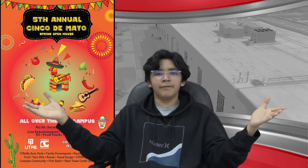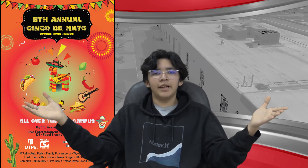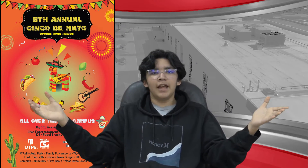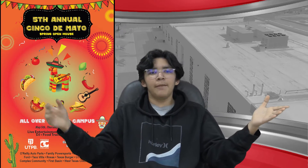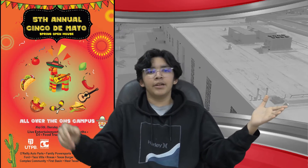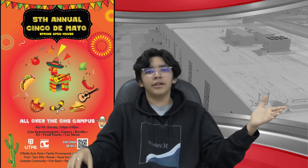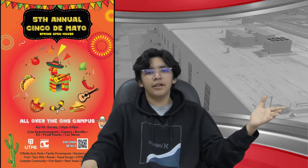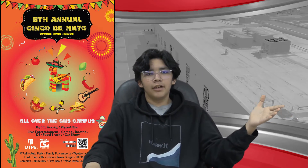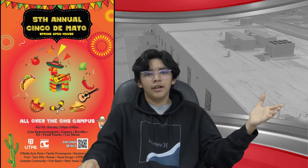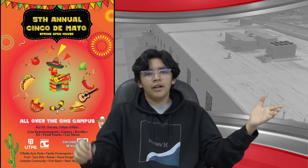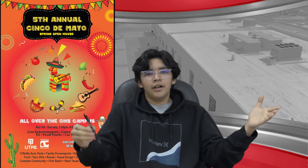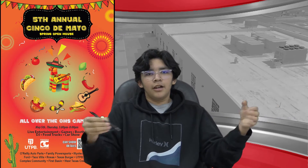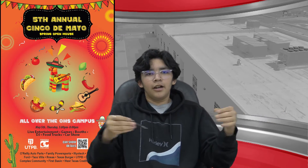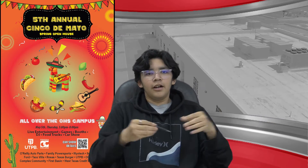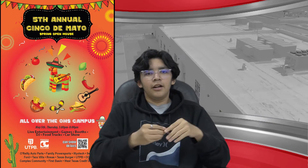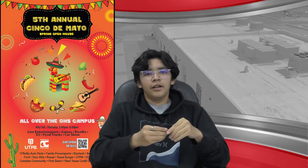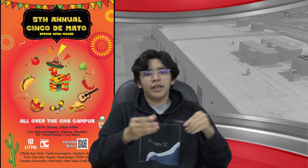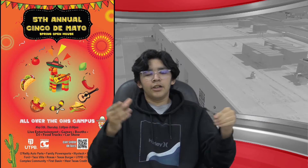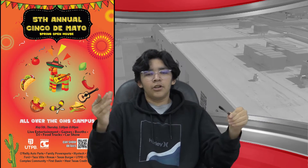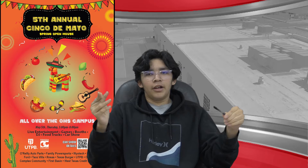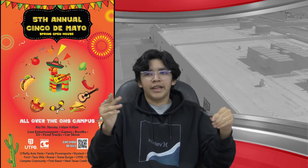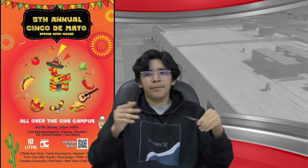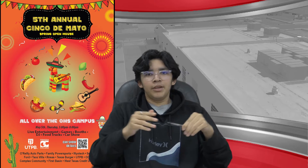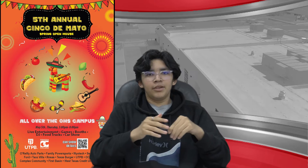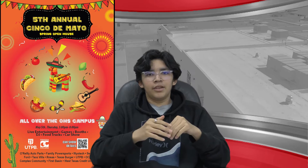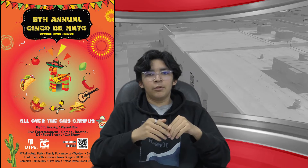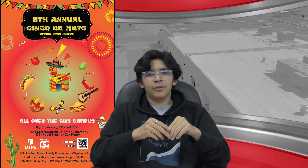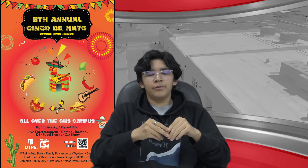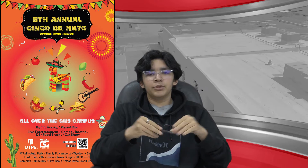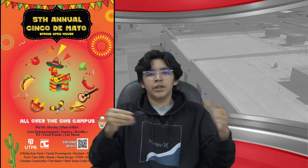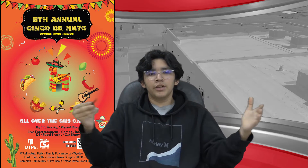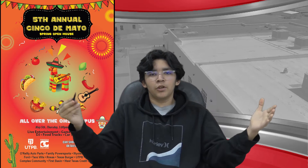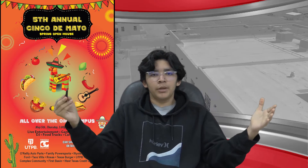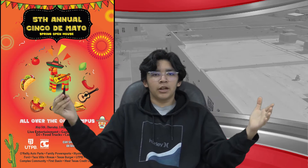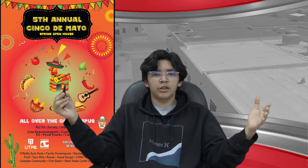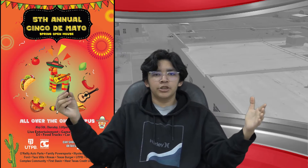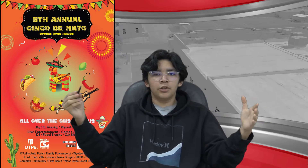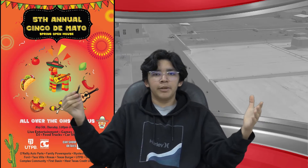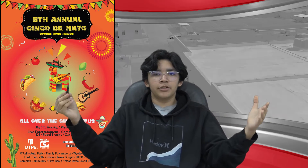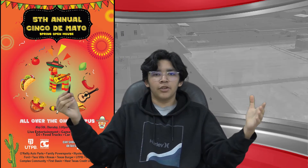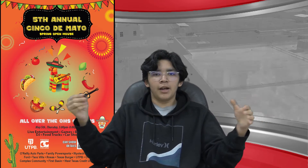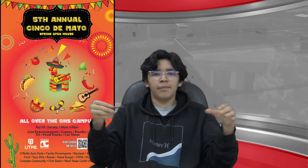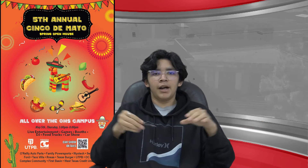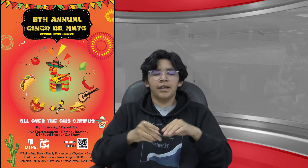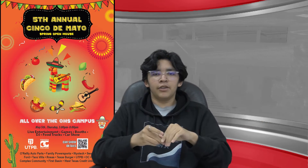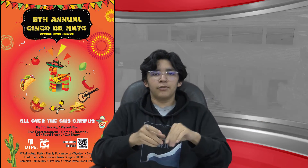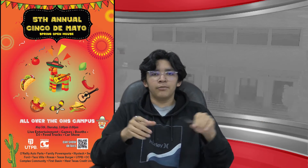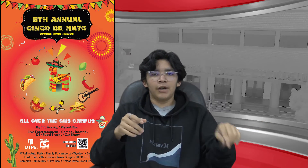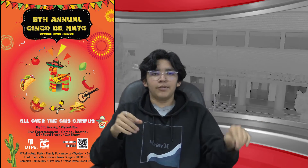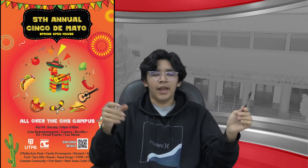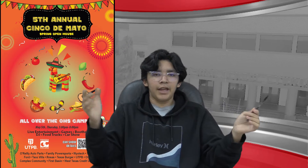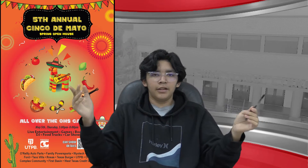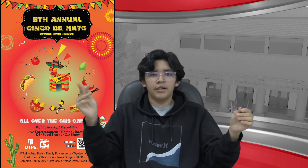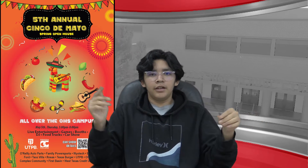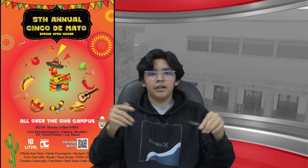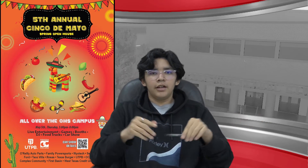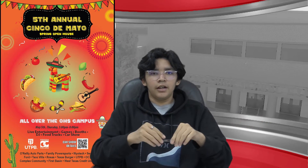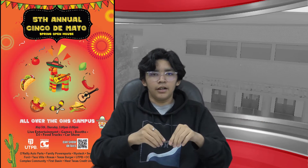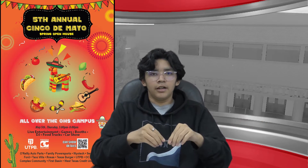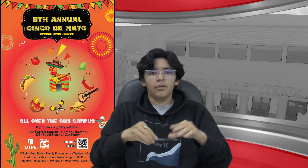There will be an event happening here on campus. There will be food trucks, there will be a car show. Make sure to stop by. It's from 5 to